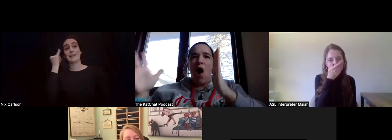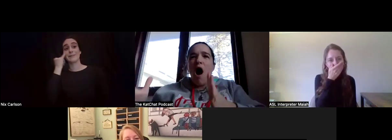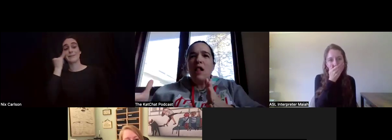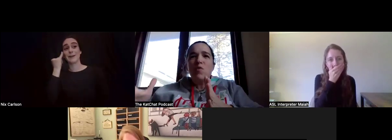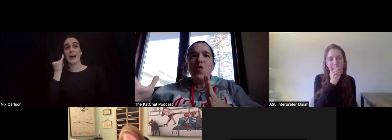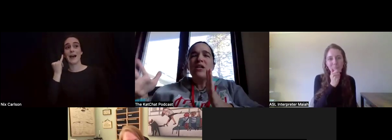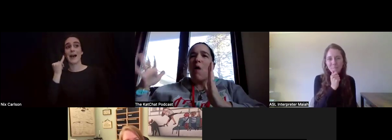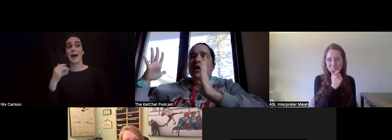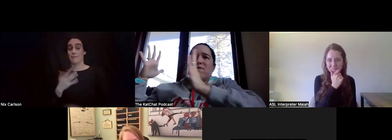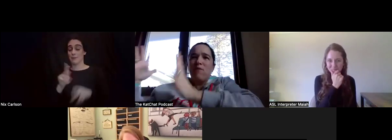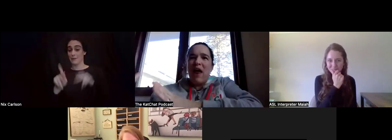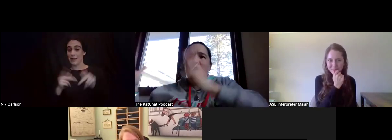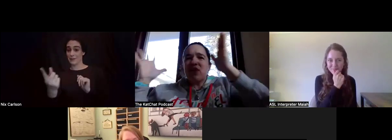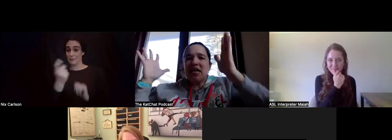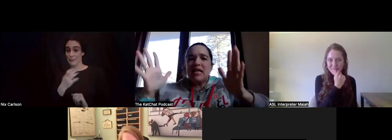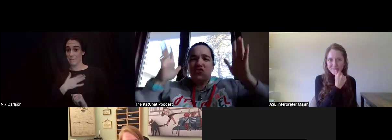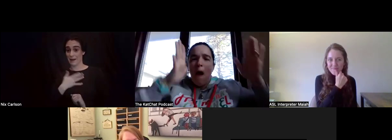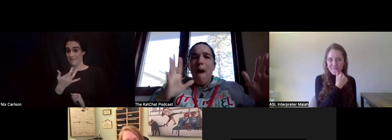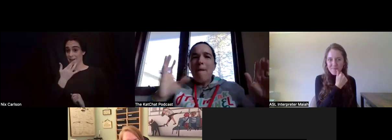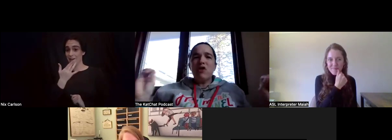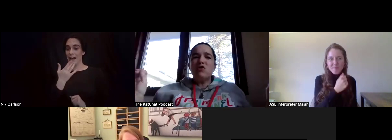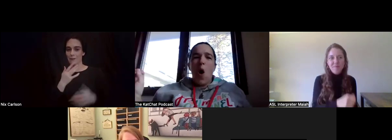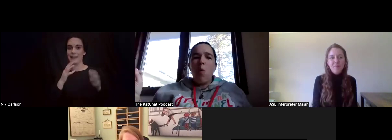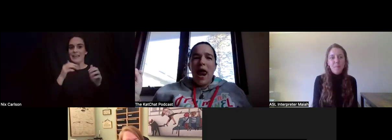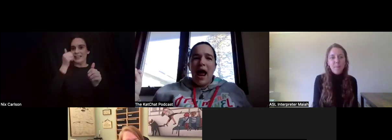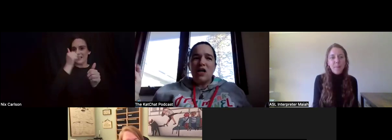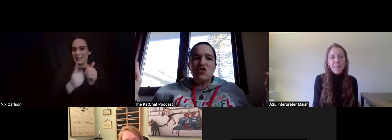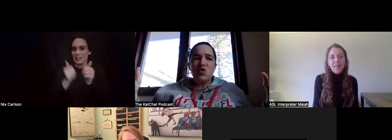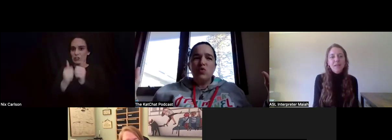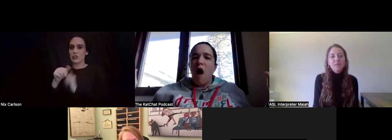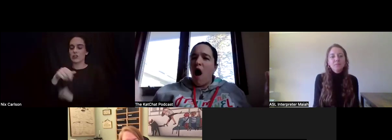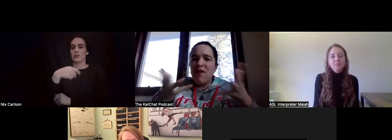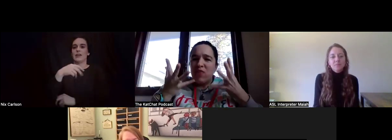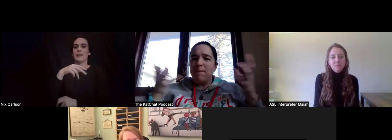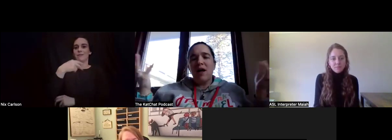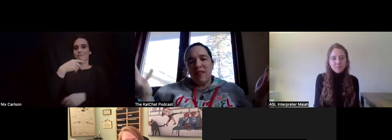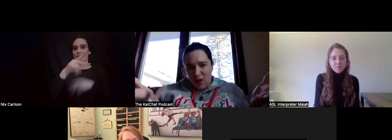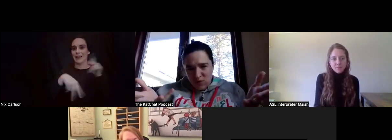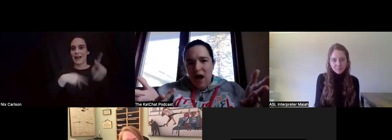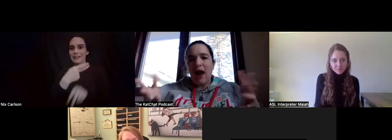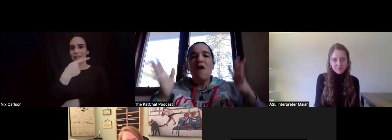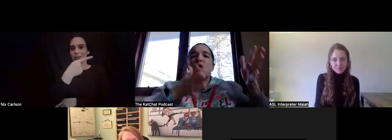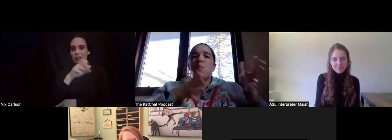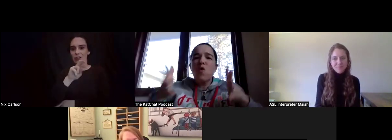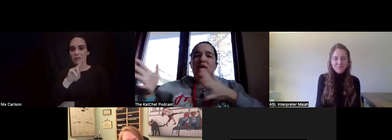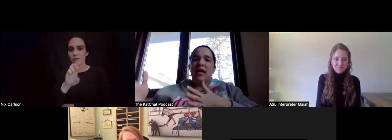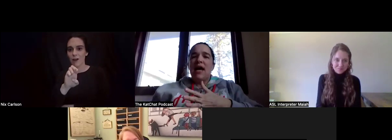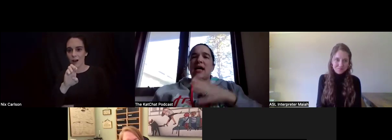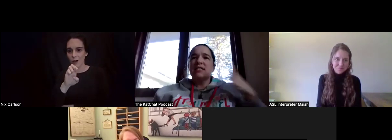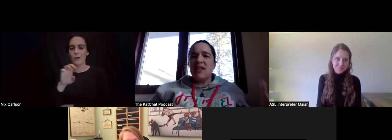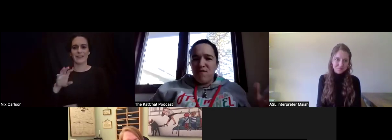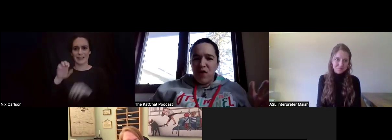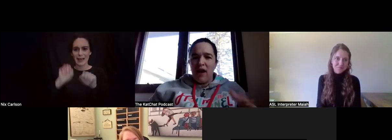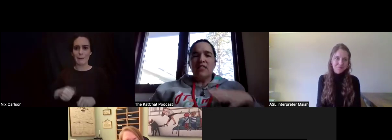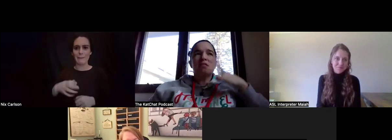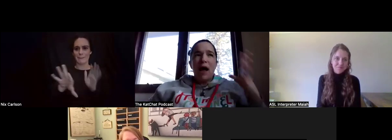favorite fall movie. I will give you a favorite of each. But there's no way I could choose all of them because, like you said, every movie